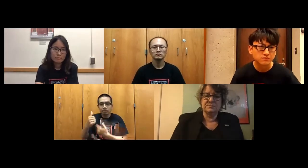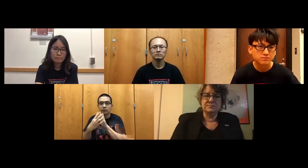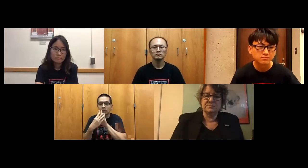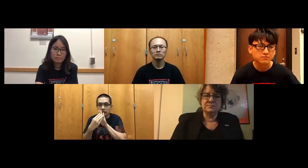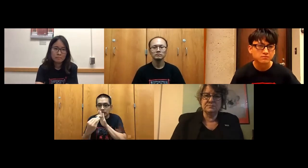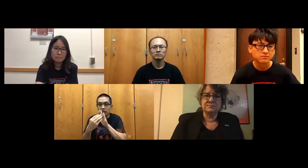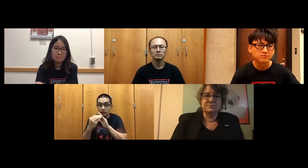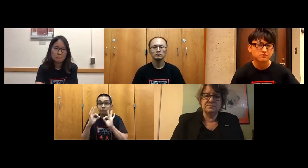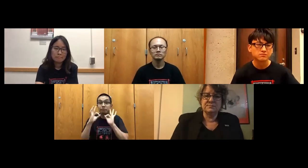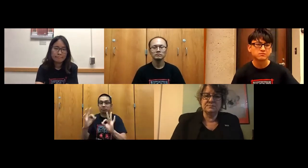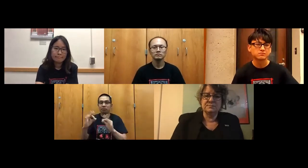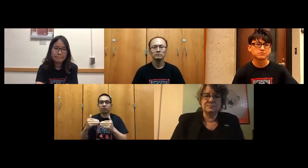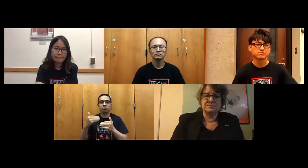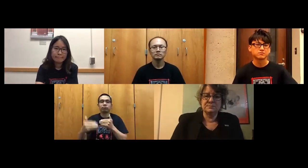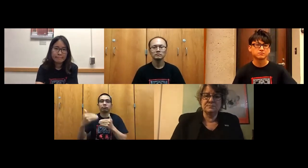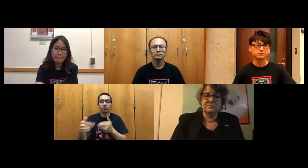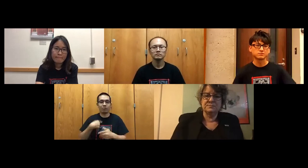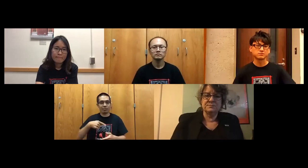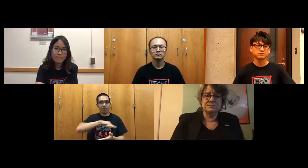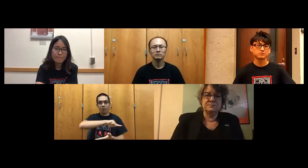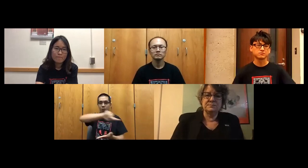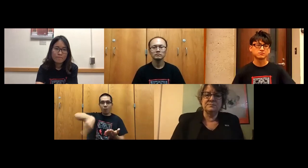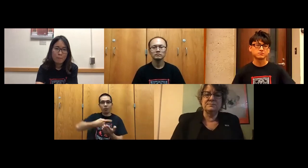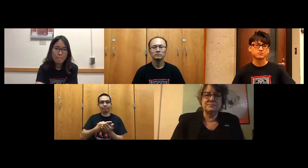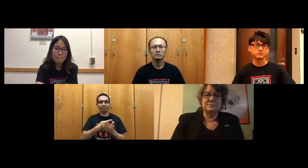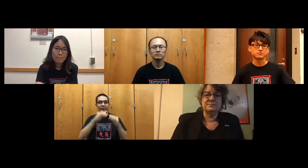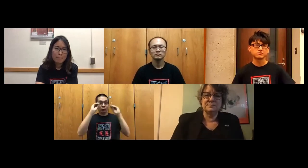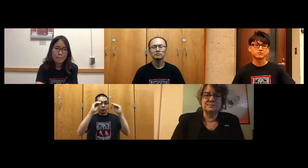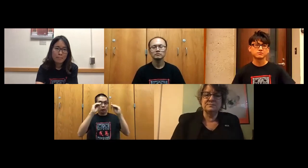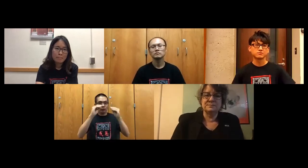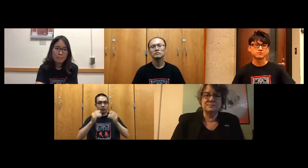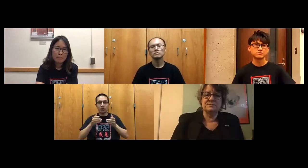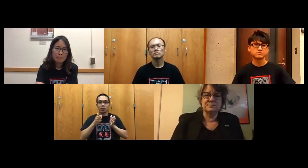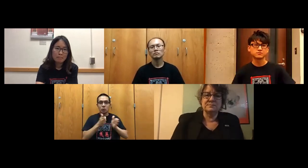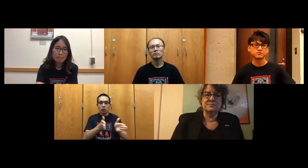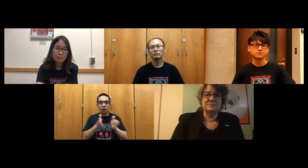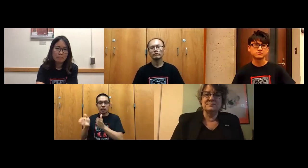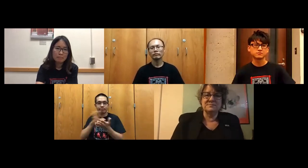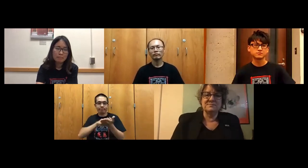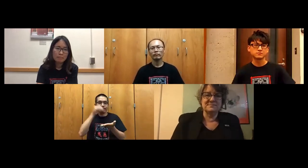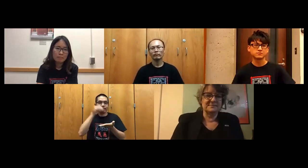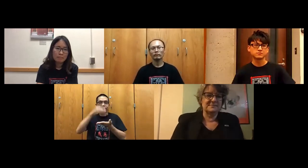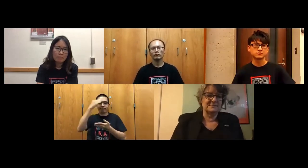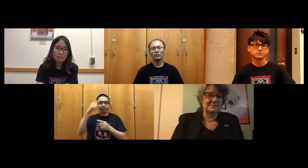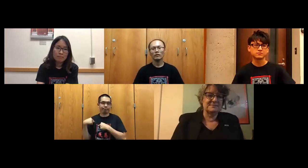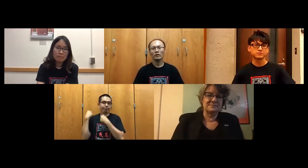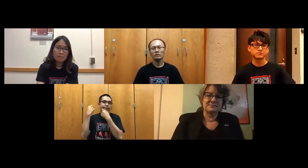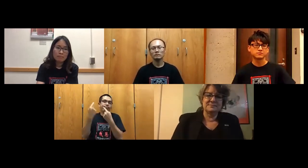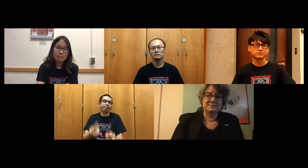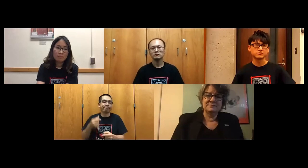had learned that from my experience, and so I was able to take that and bring it back to my teaching and include